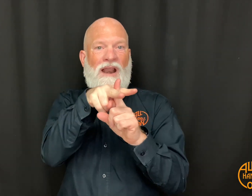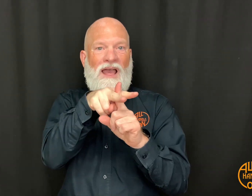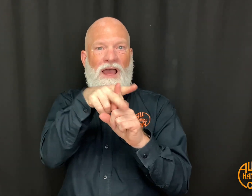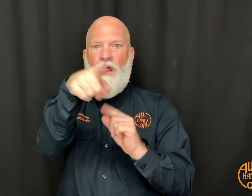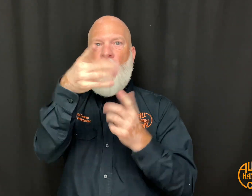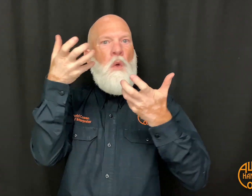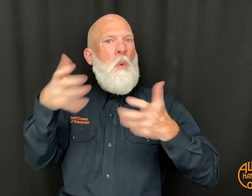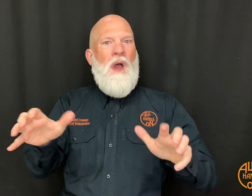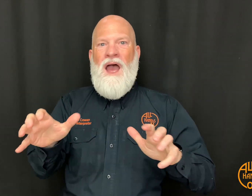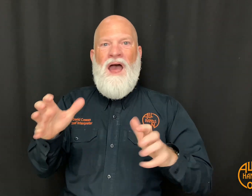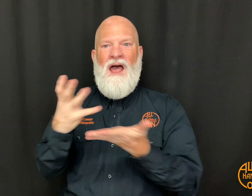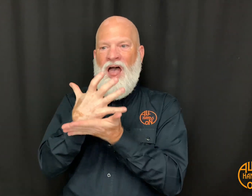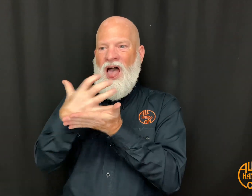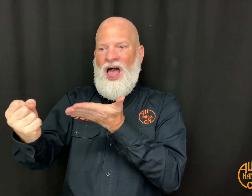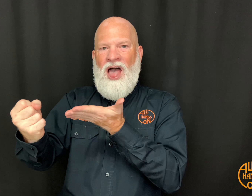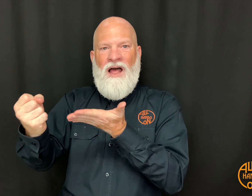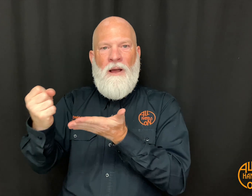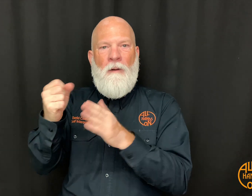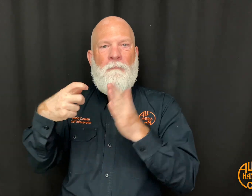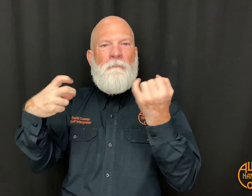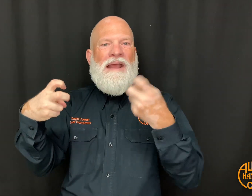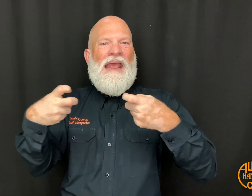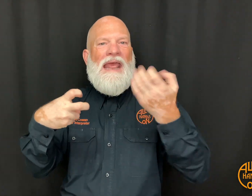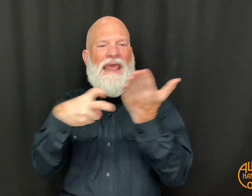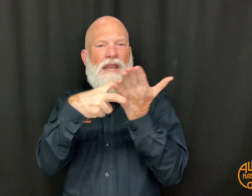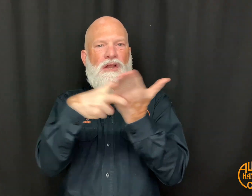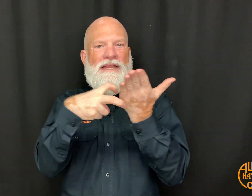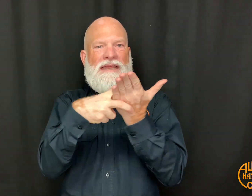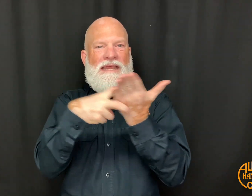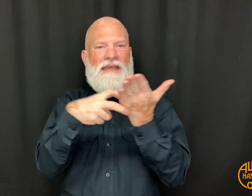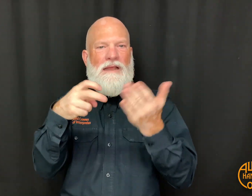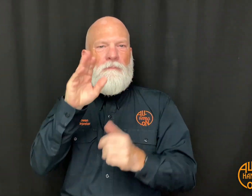Extra plugs and wires for your electronic devices.